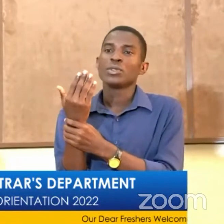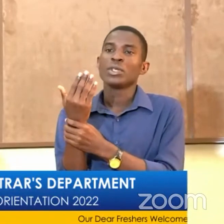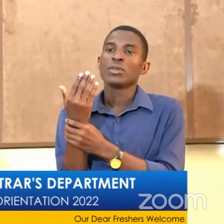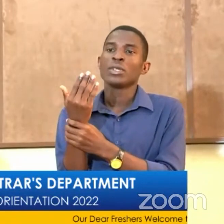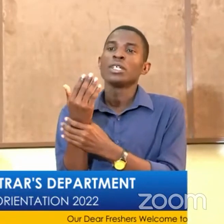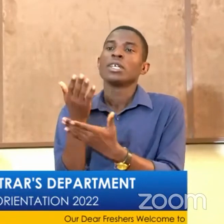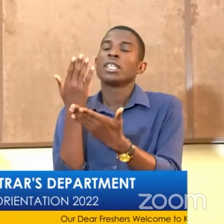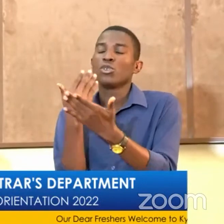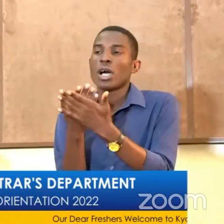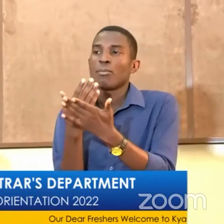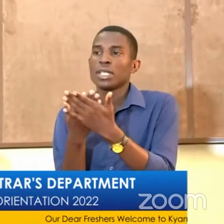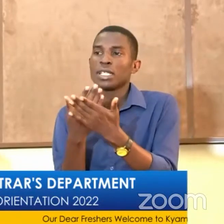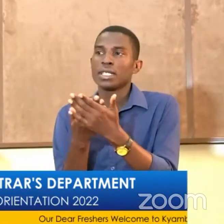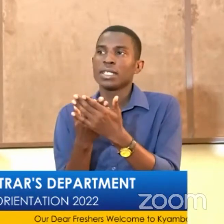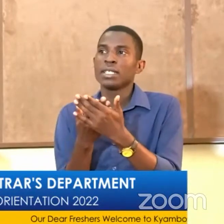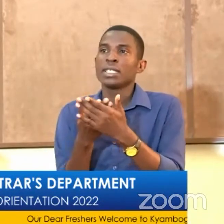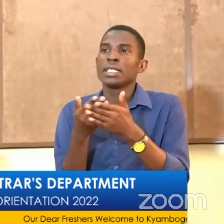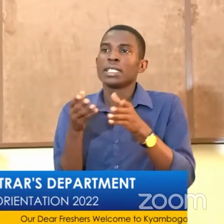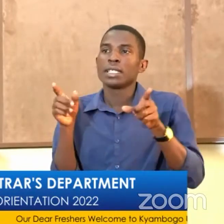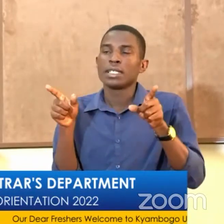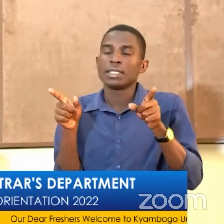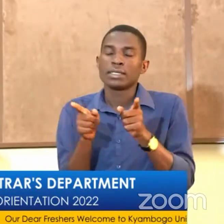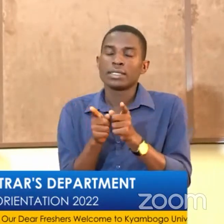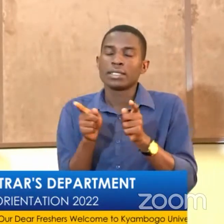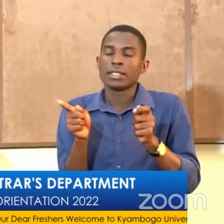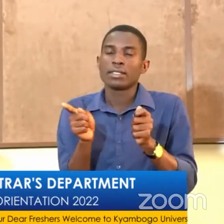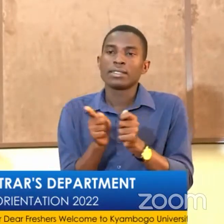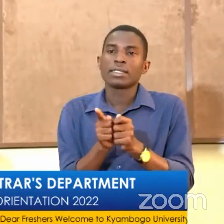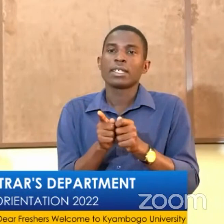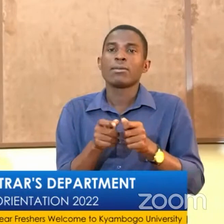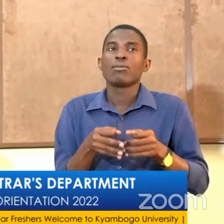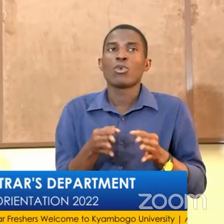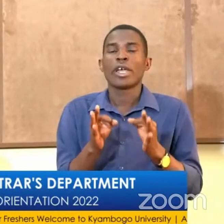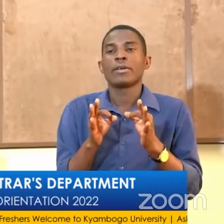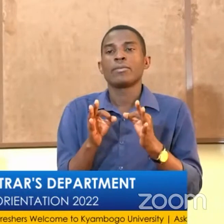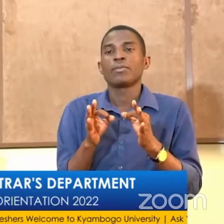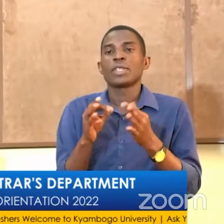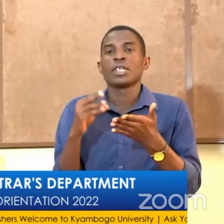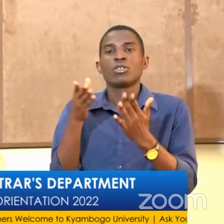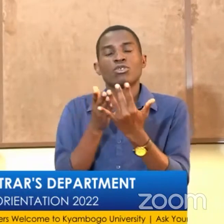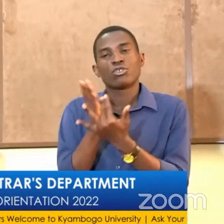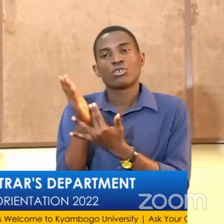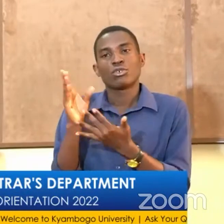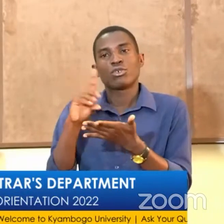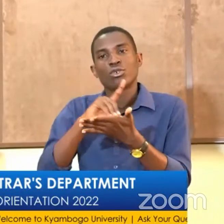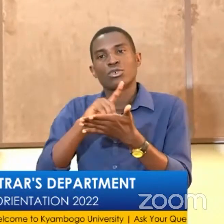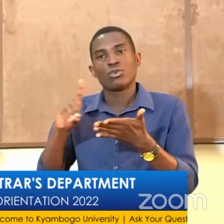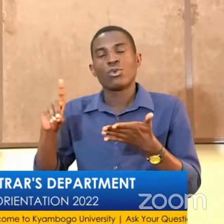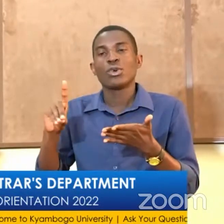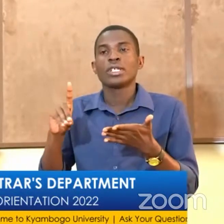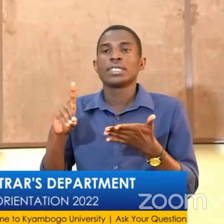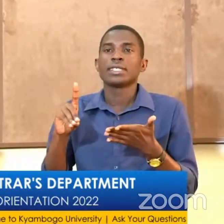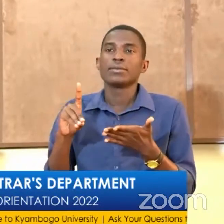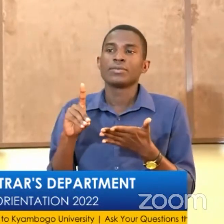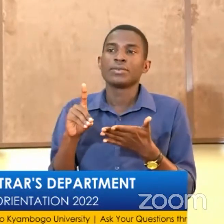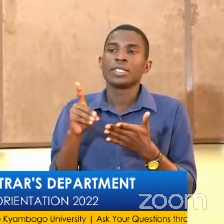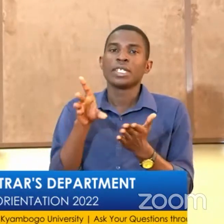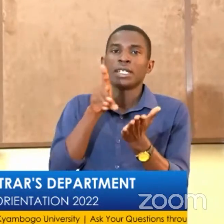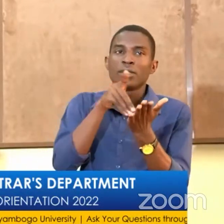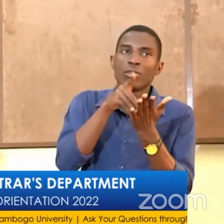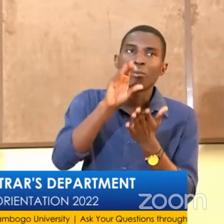also apply the same way through your respective head of department to the Dean. You pay